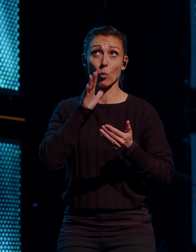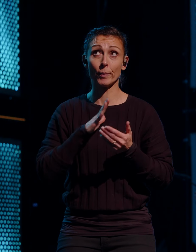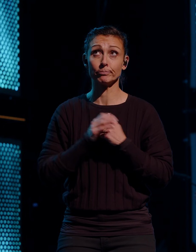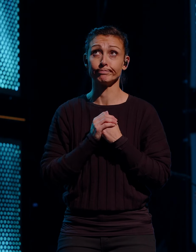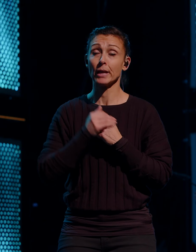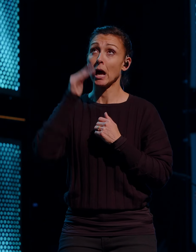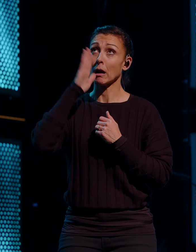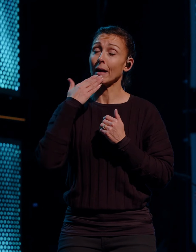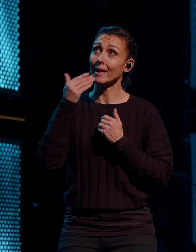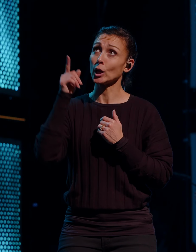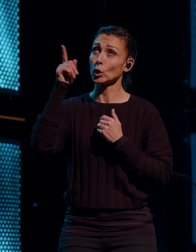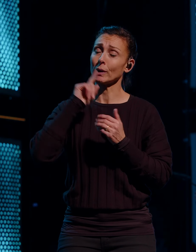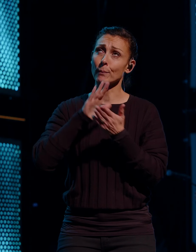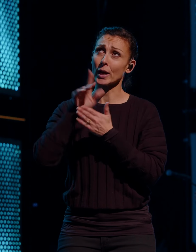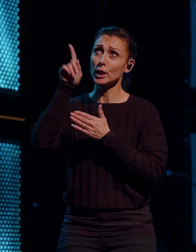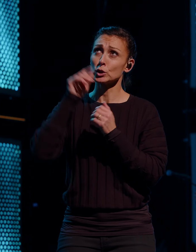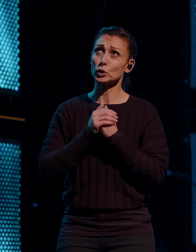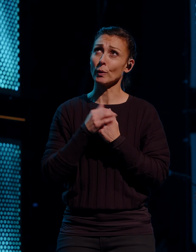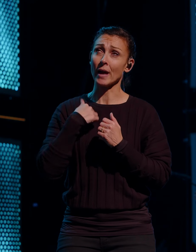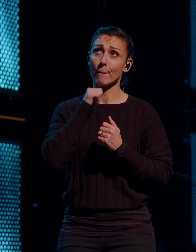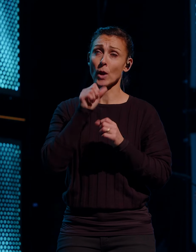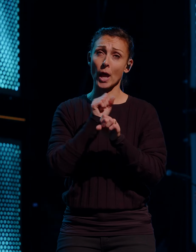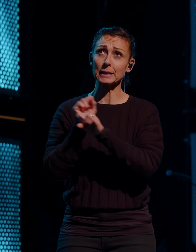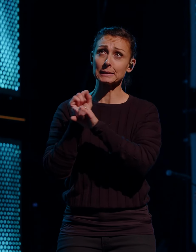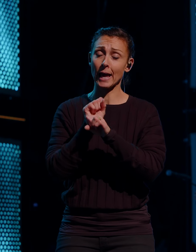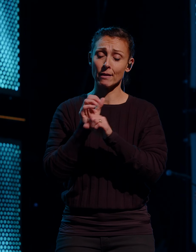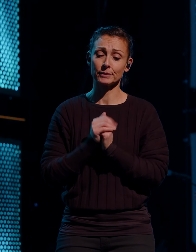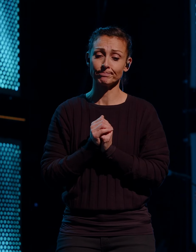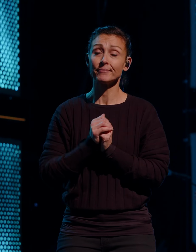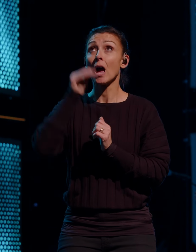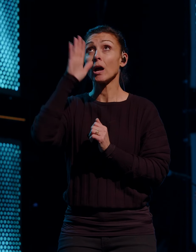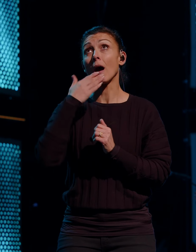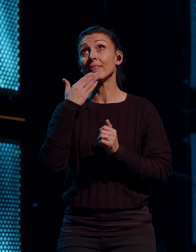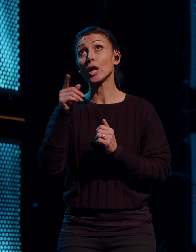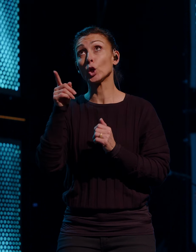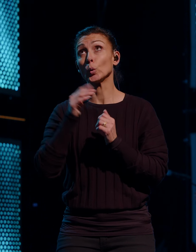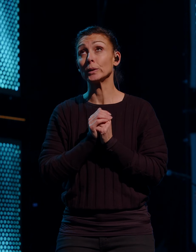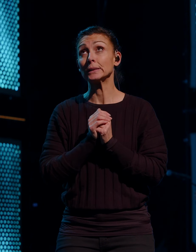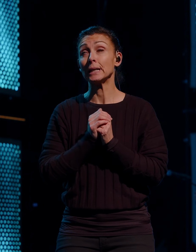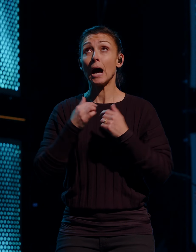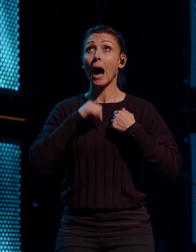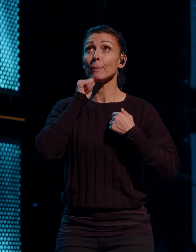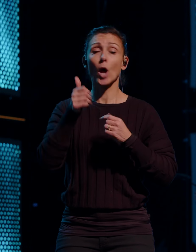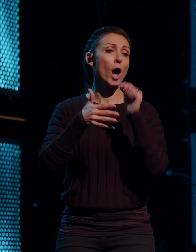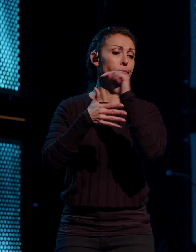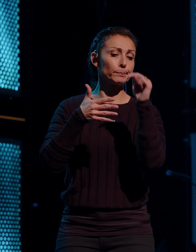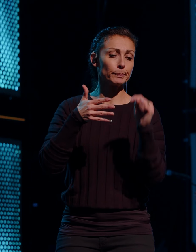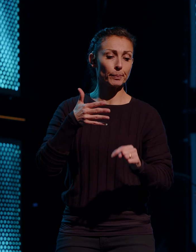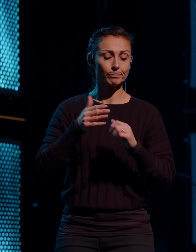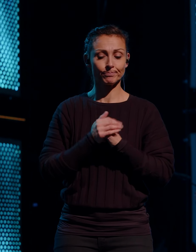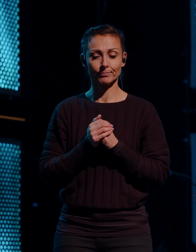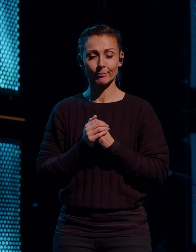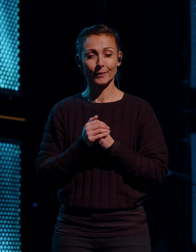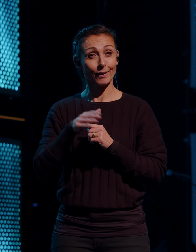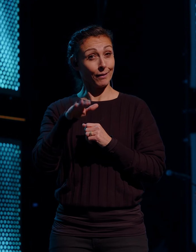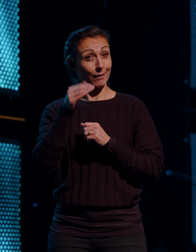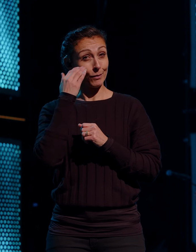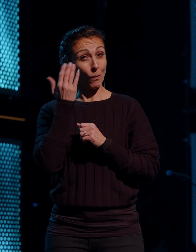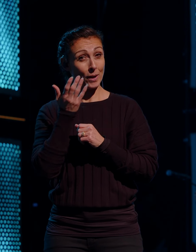I'm not a Gentile. And wouldn't you know that when the gospel spreads to Europe and the first church is